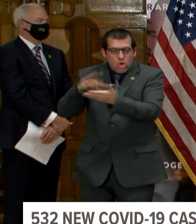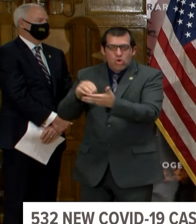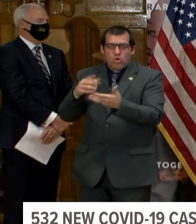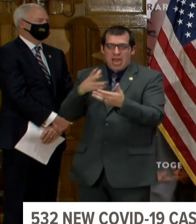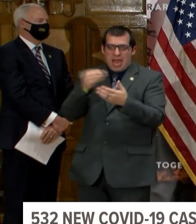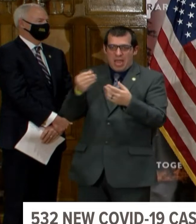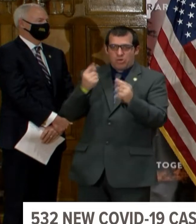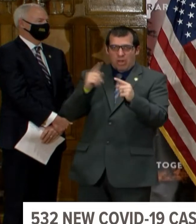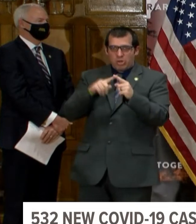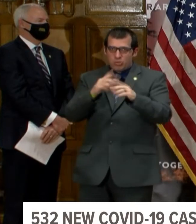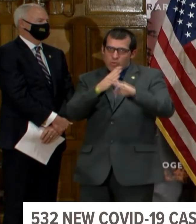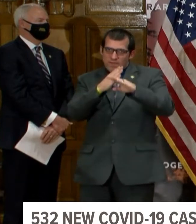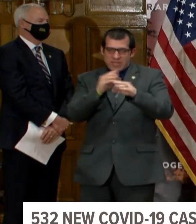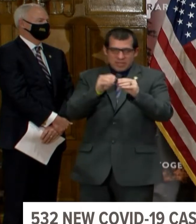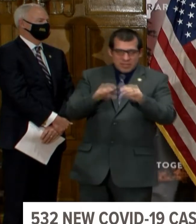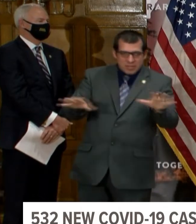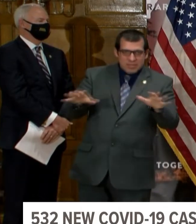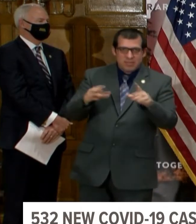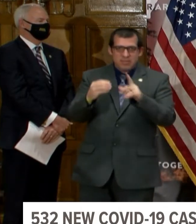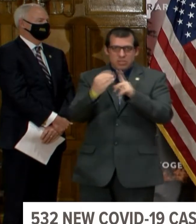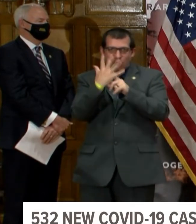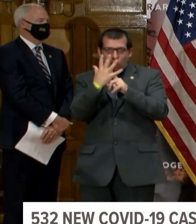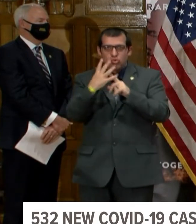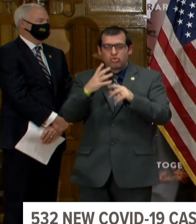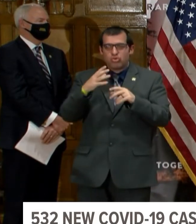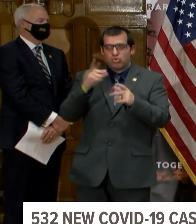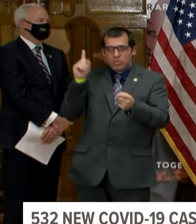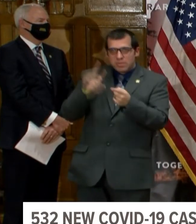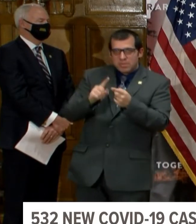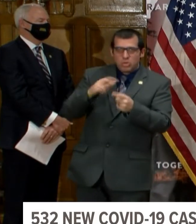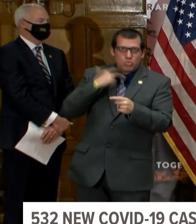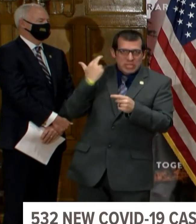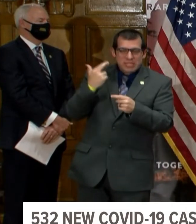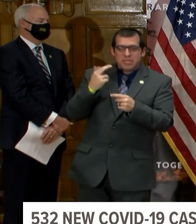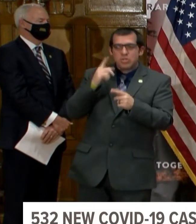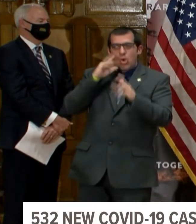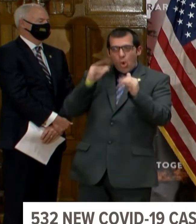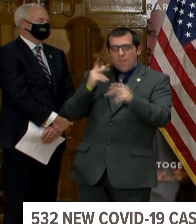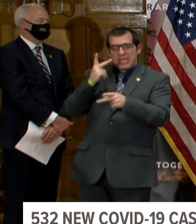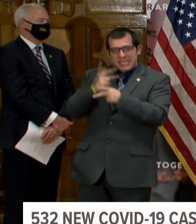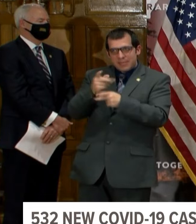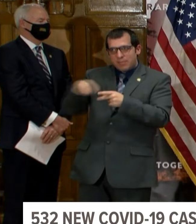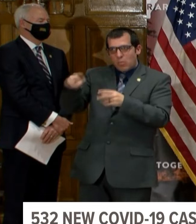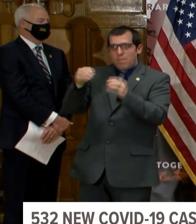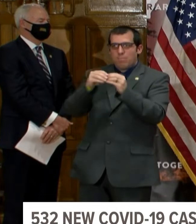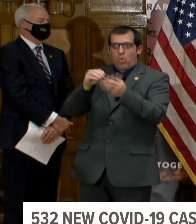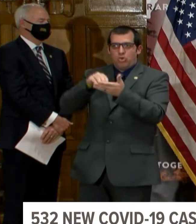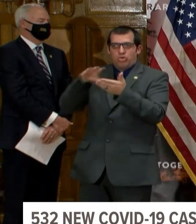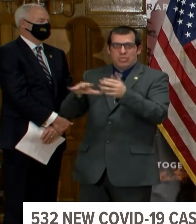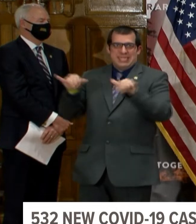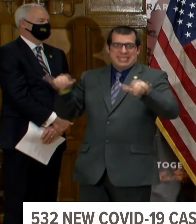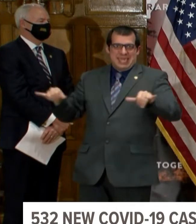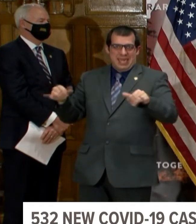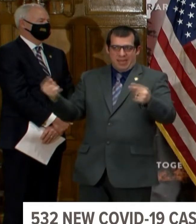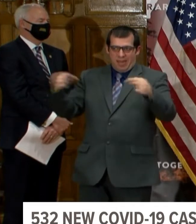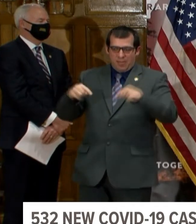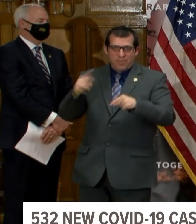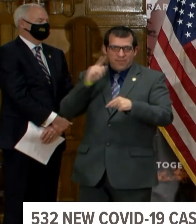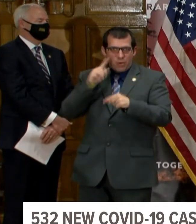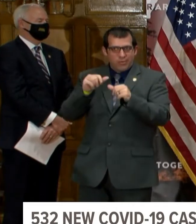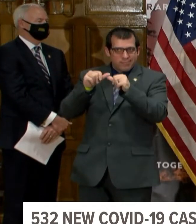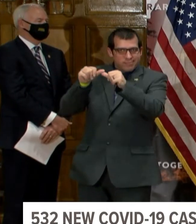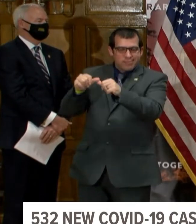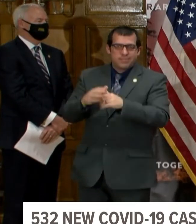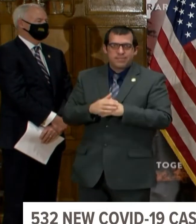mitigate exposure and mitigate risks so that they can keep more students on-site for more of the time. We know